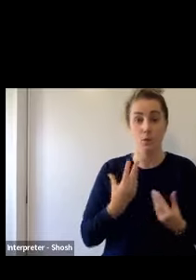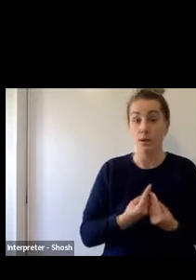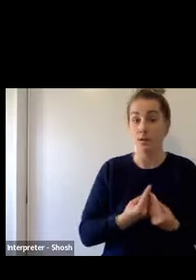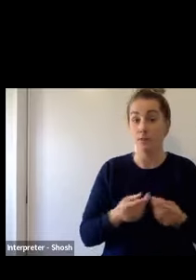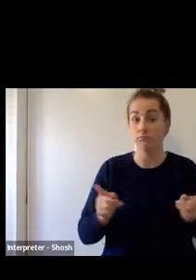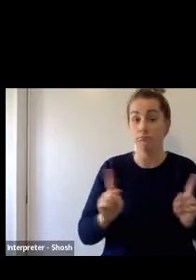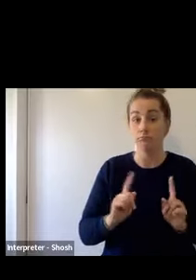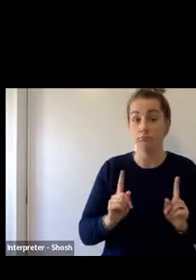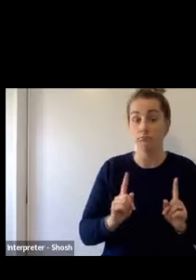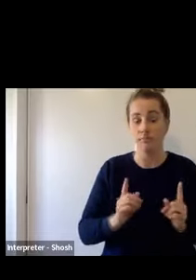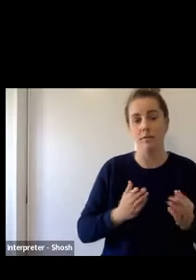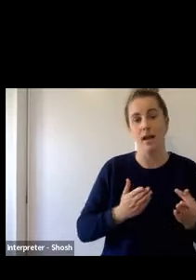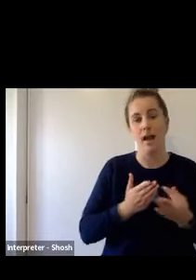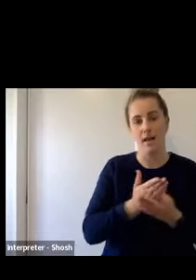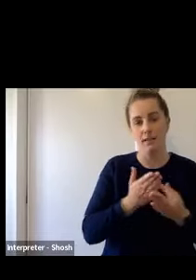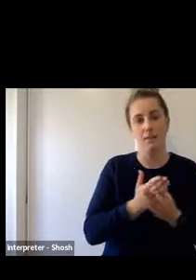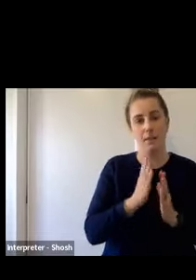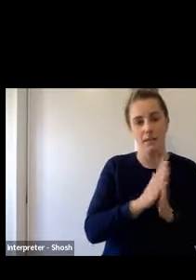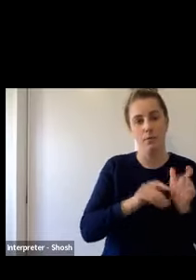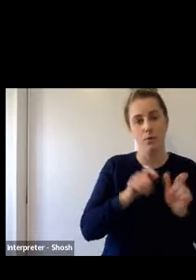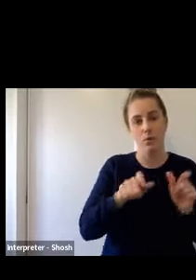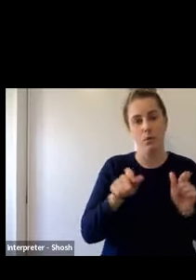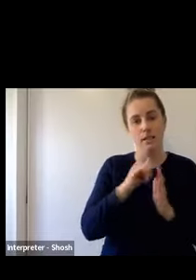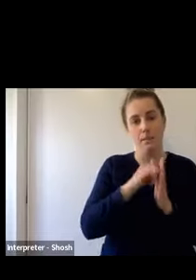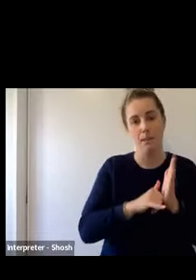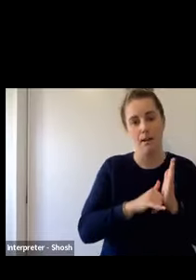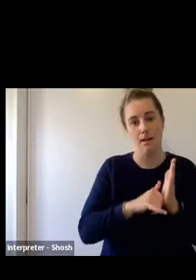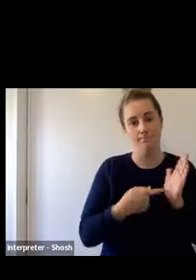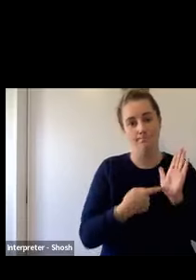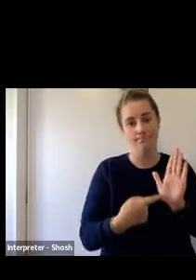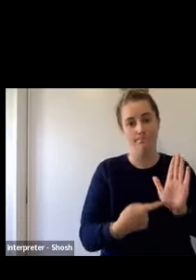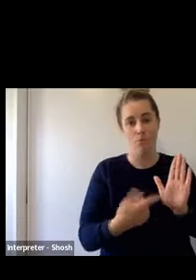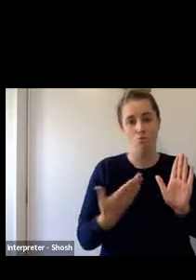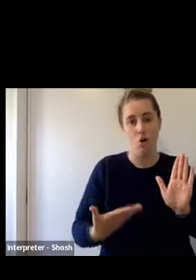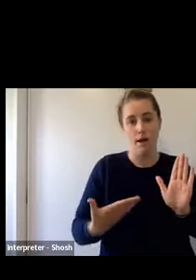the Accessibility for New Zealand Bill as it stands.